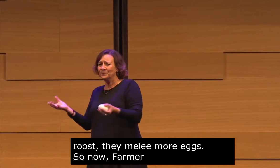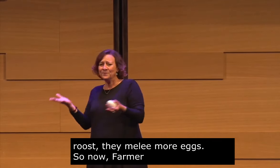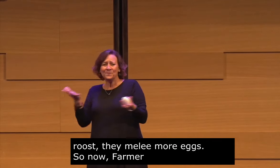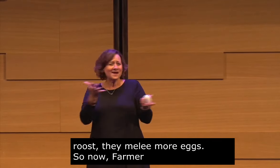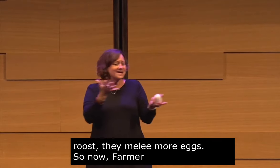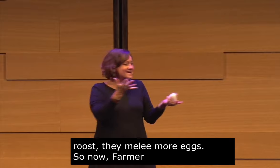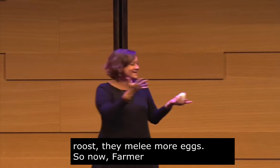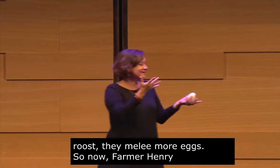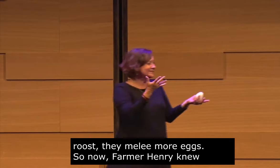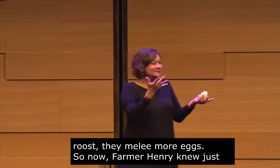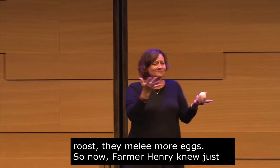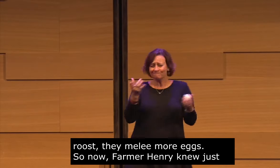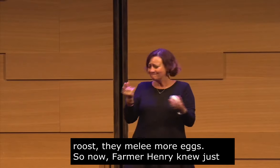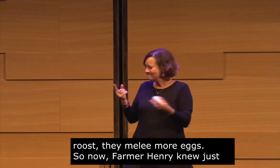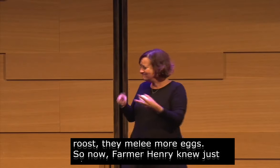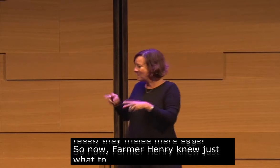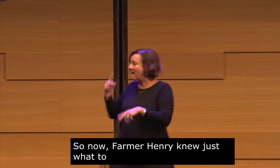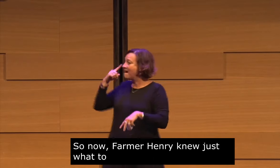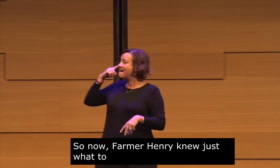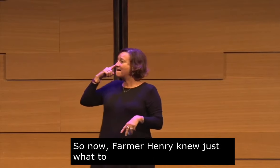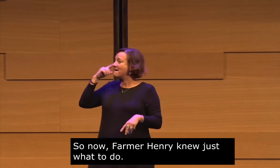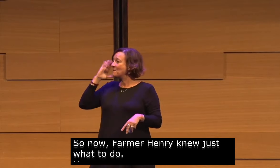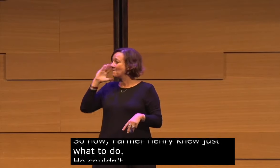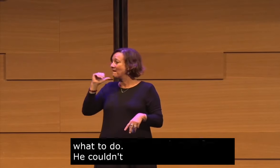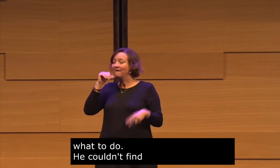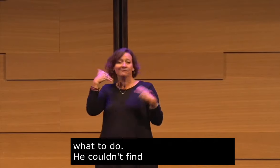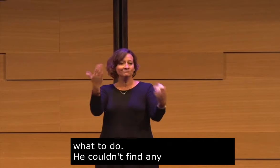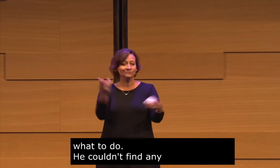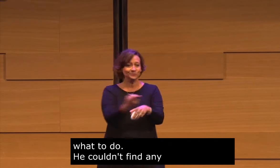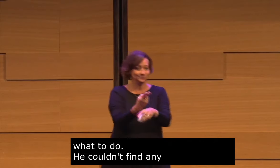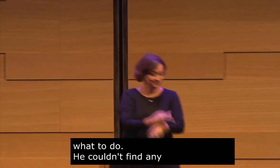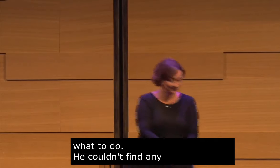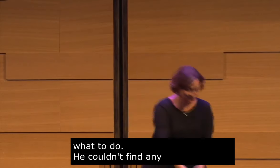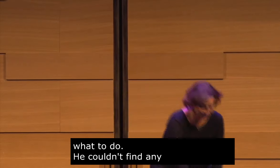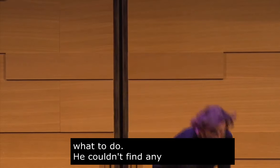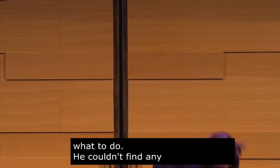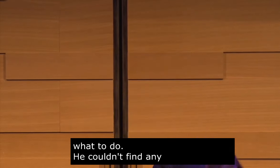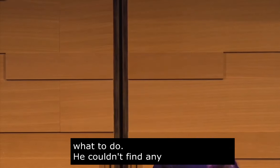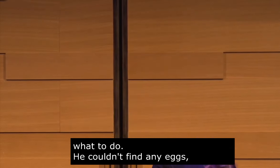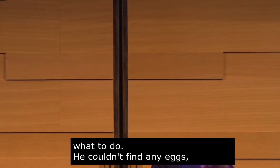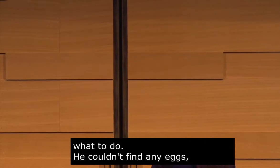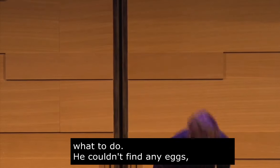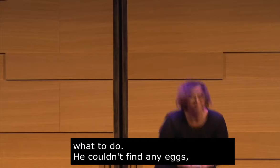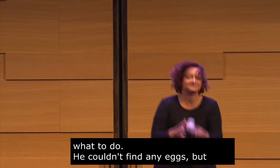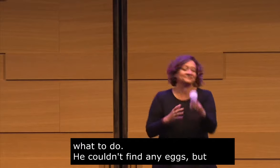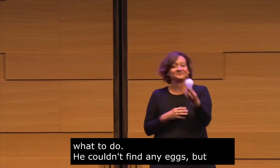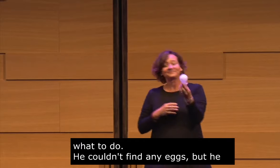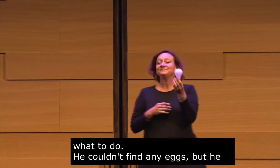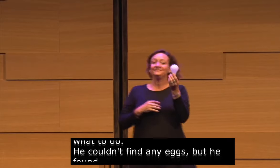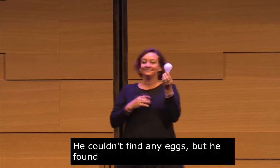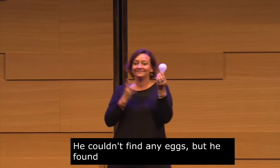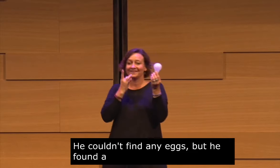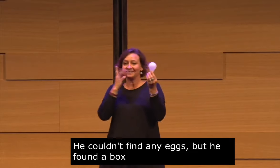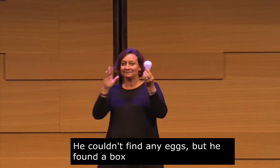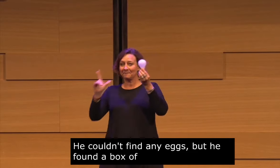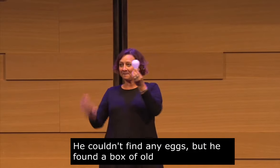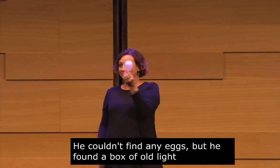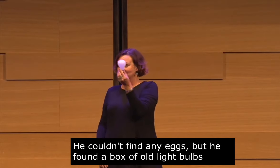knew just what to do. He couldn't find any eggs, but he found a box